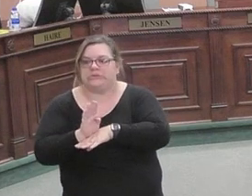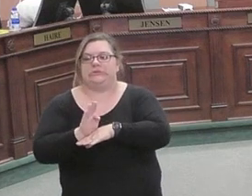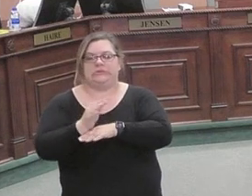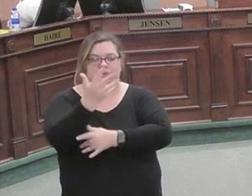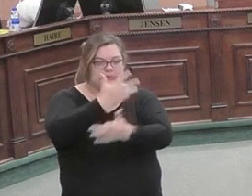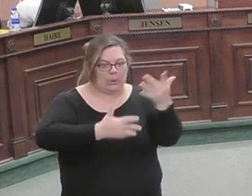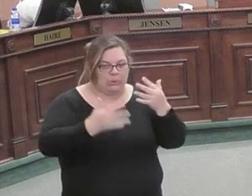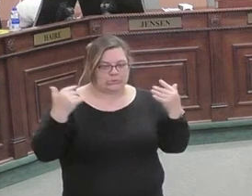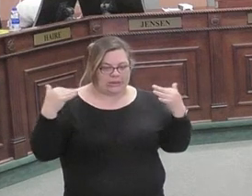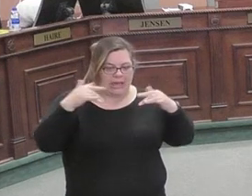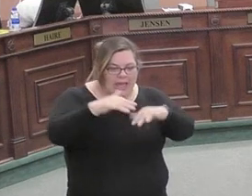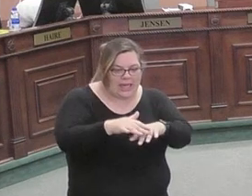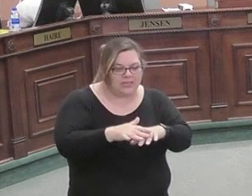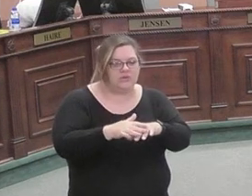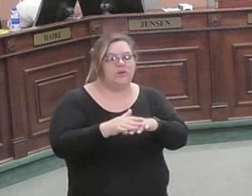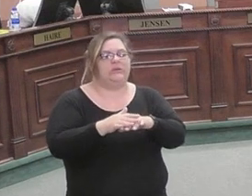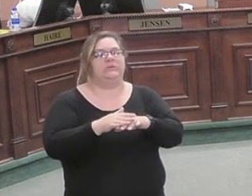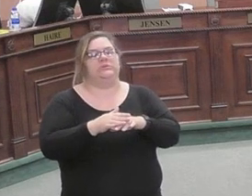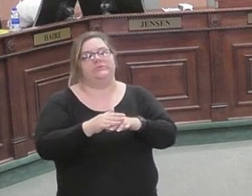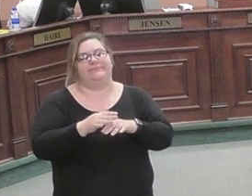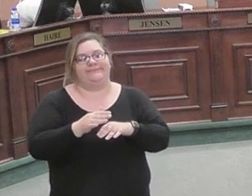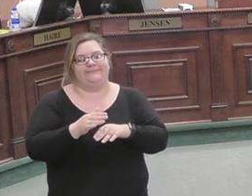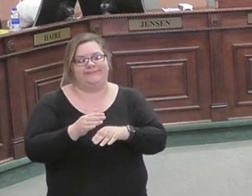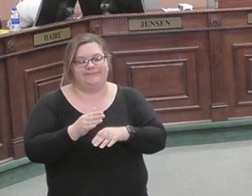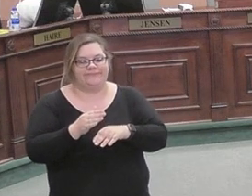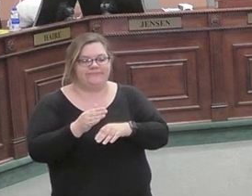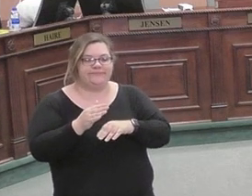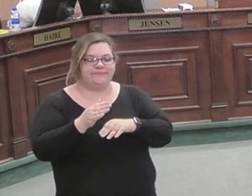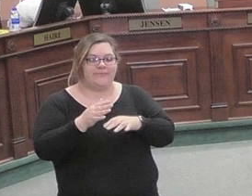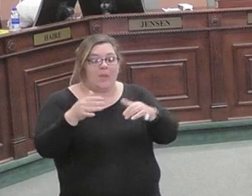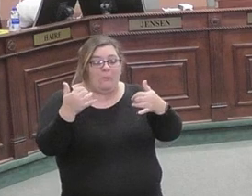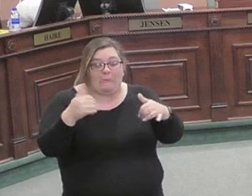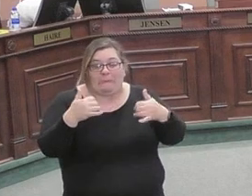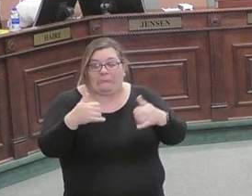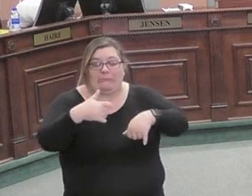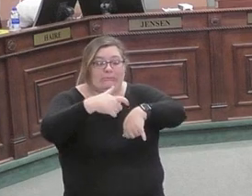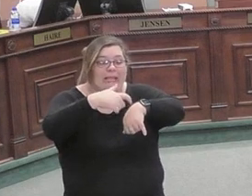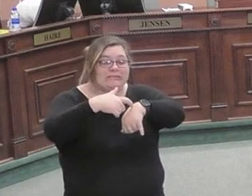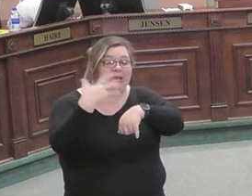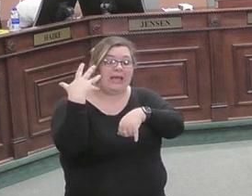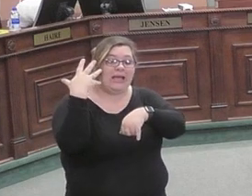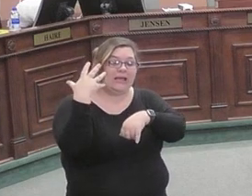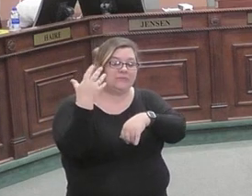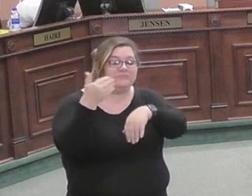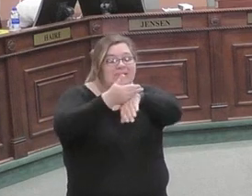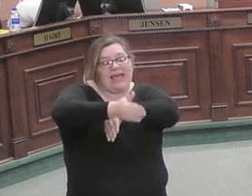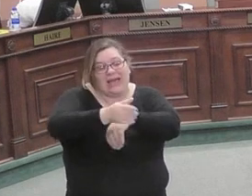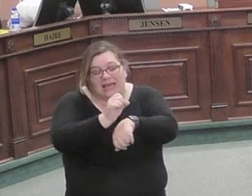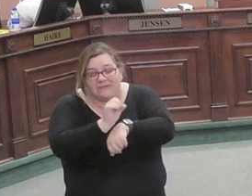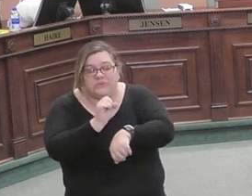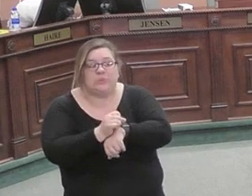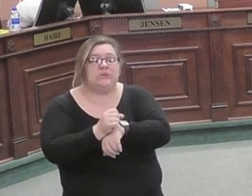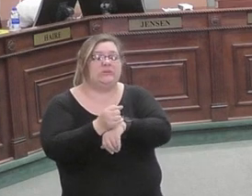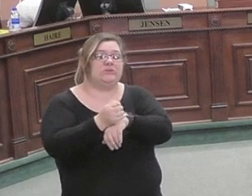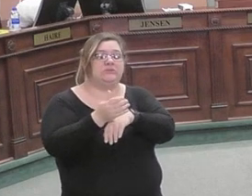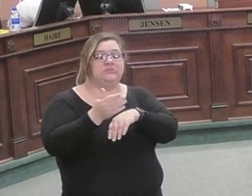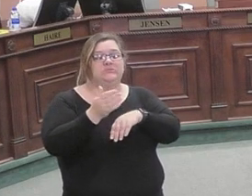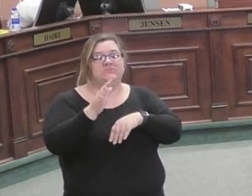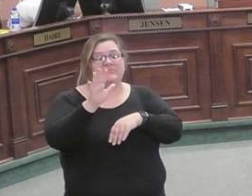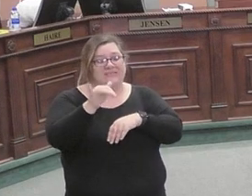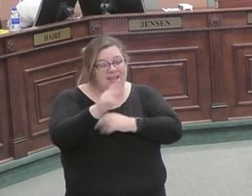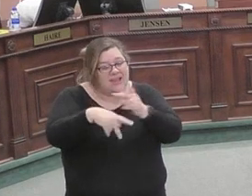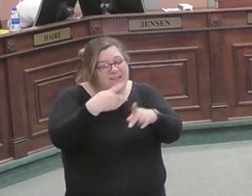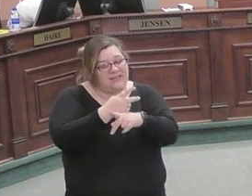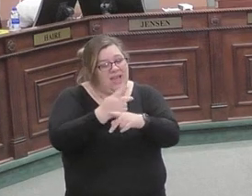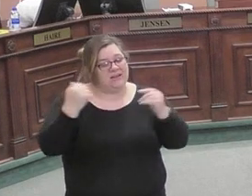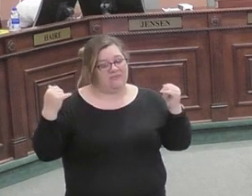some of these recreational gatherings, these after hours, after work type gatherings that really